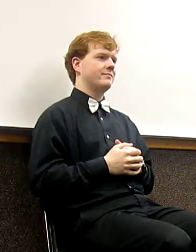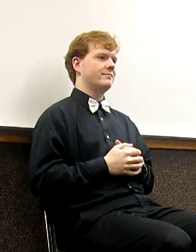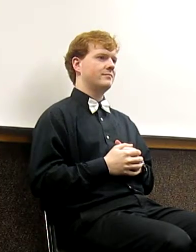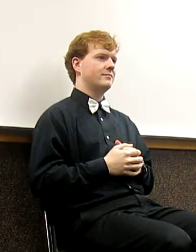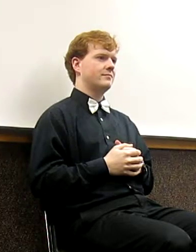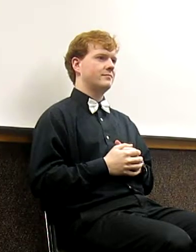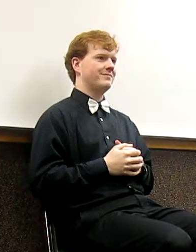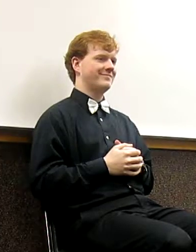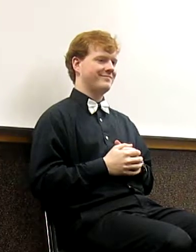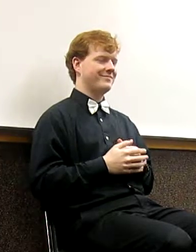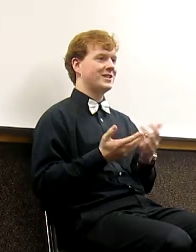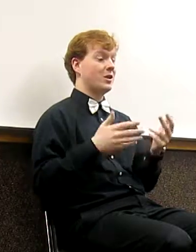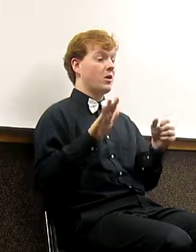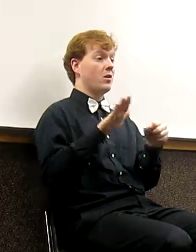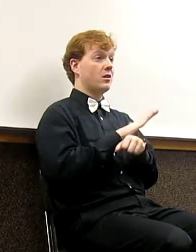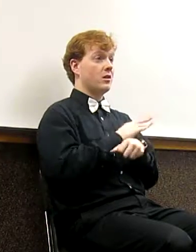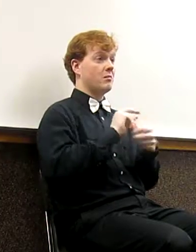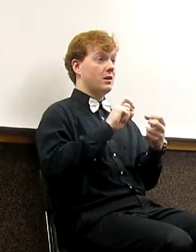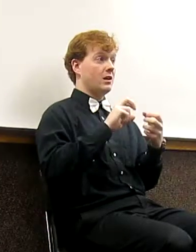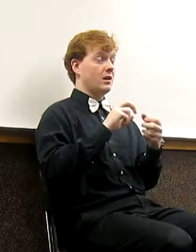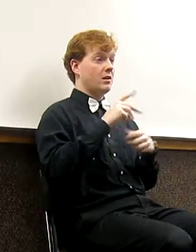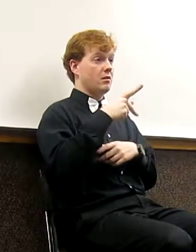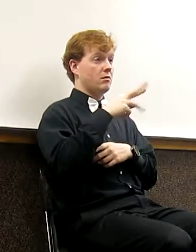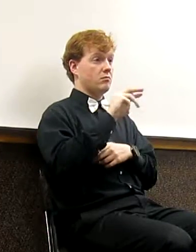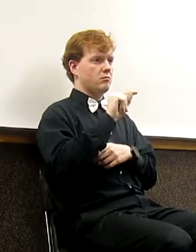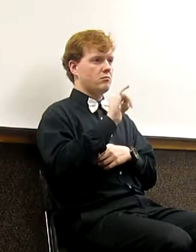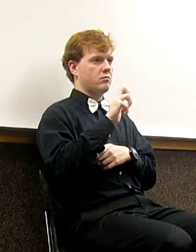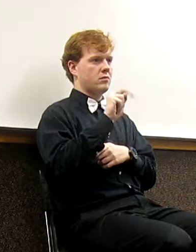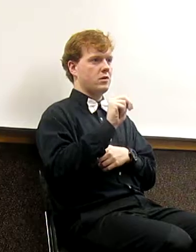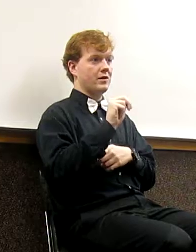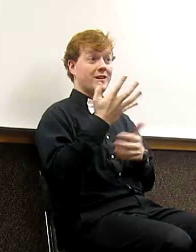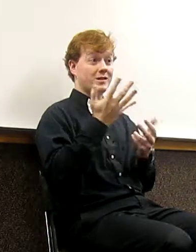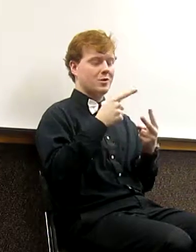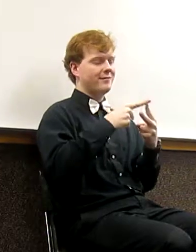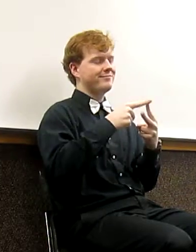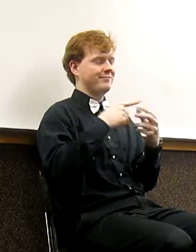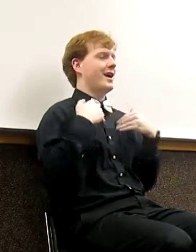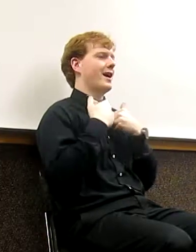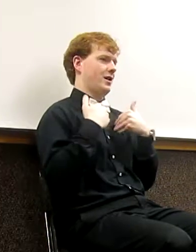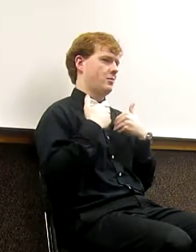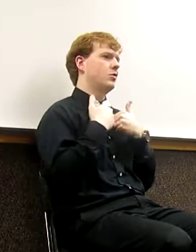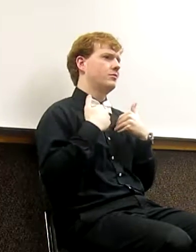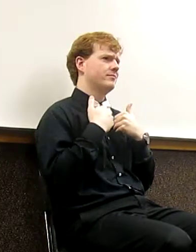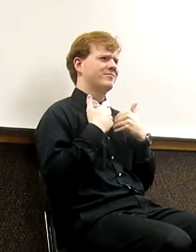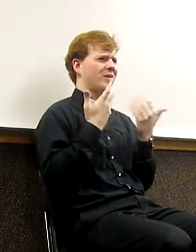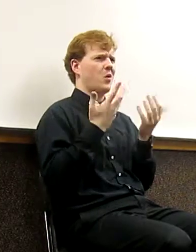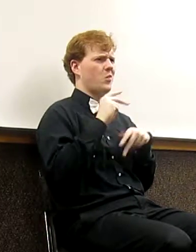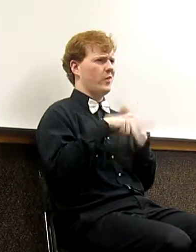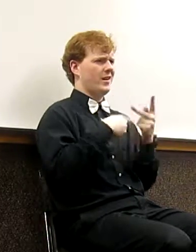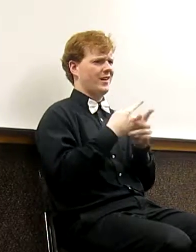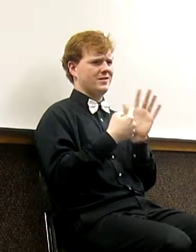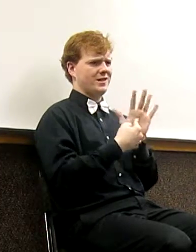So complete proteins are what, Spencer? Like Animal products, yeah. So let's name a few of those. What are some